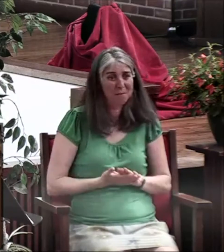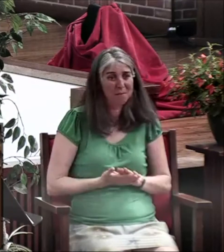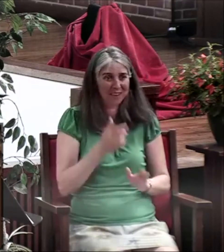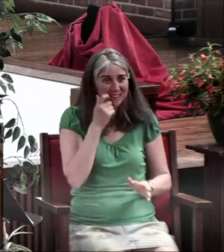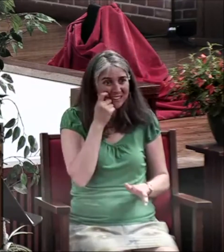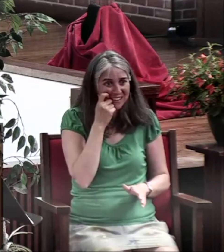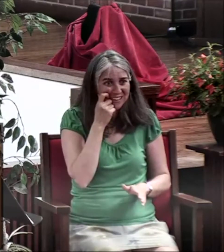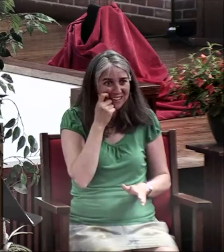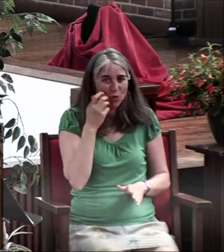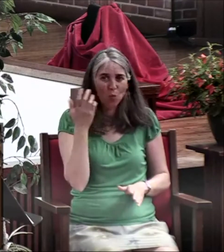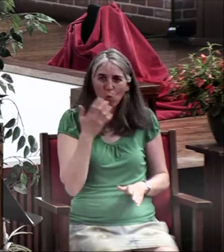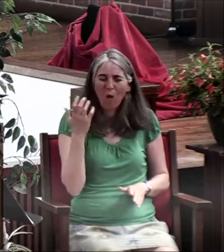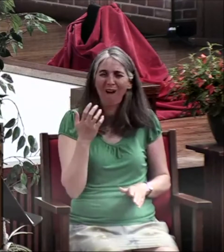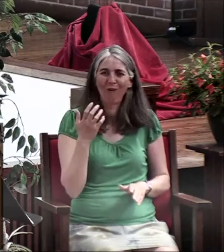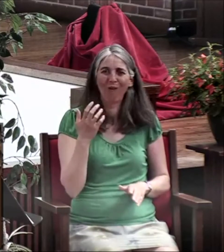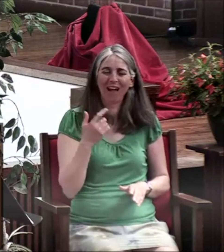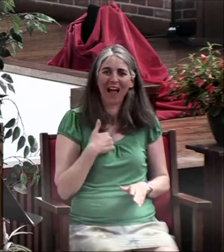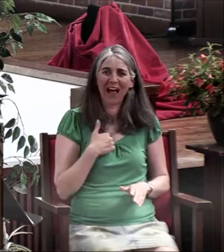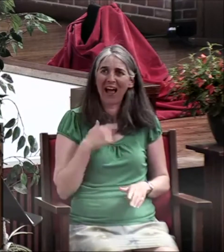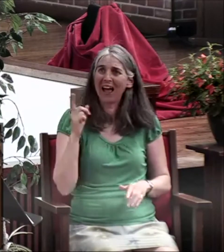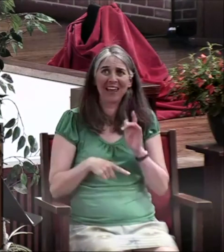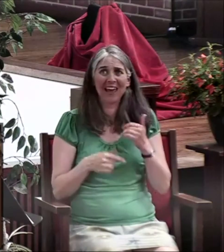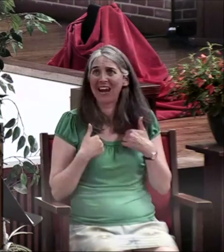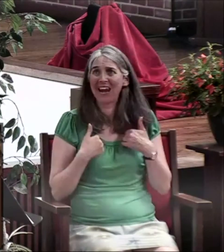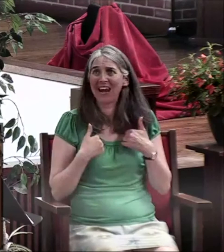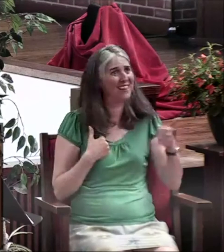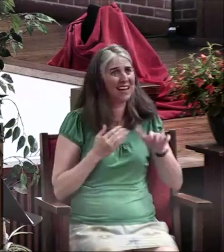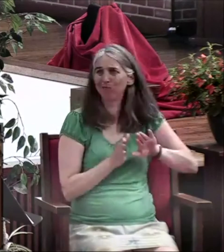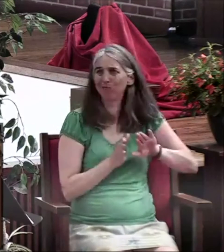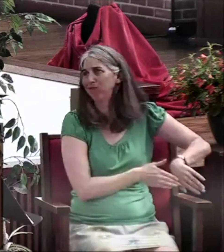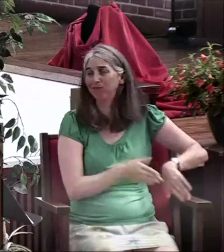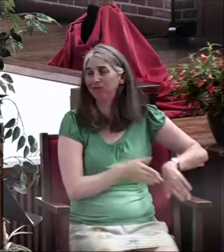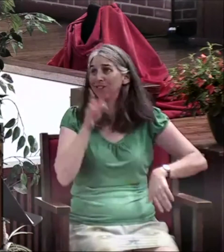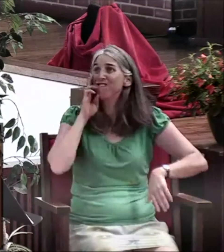so grandiose, so amazing, I can't have anything else.